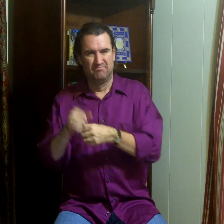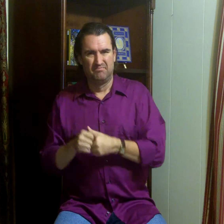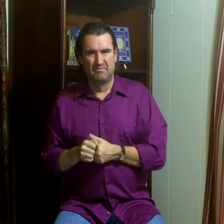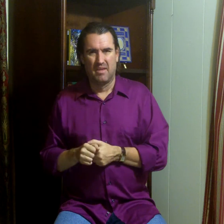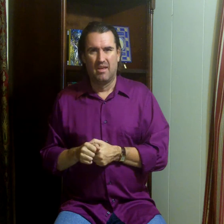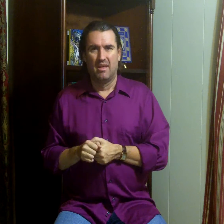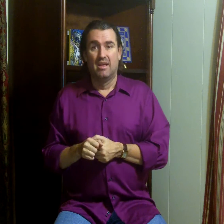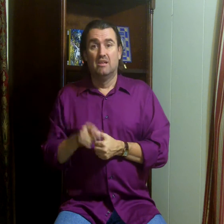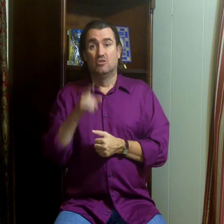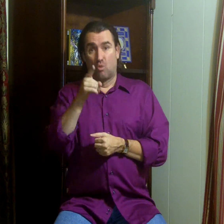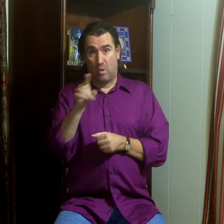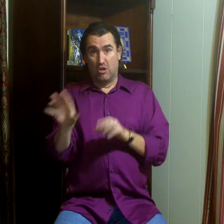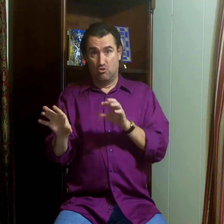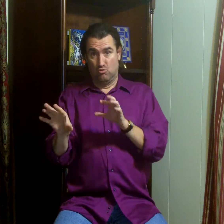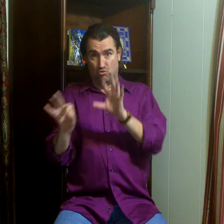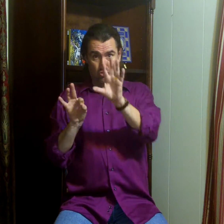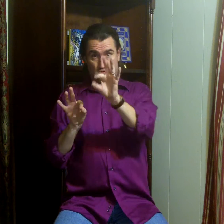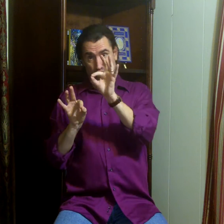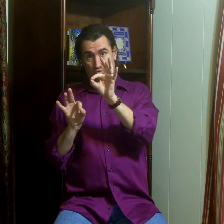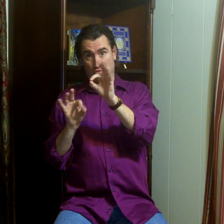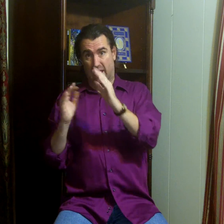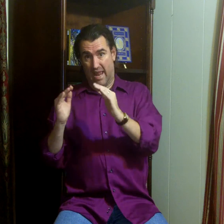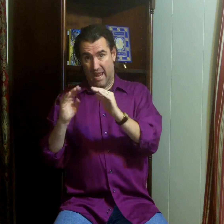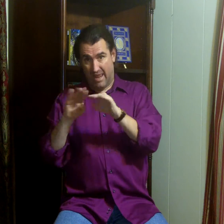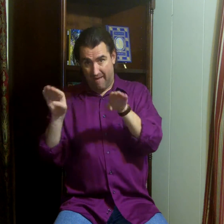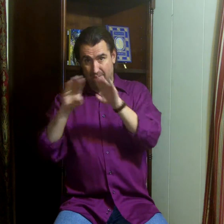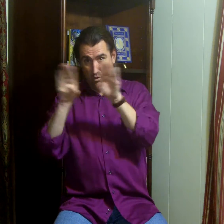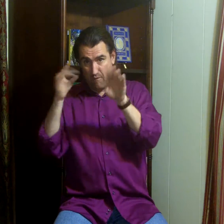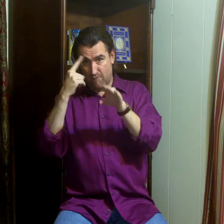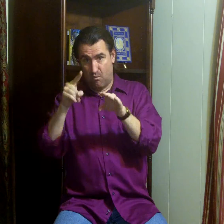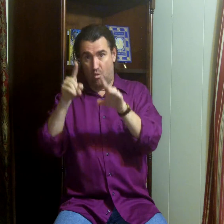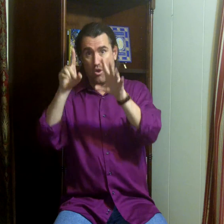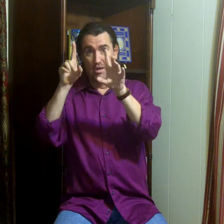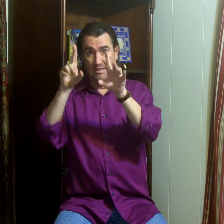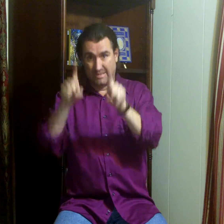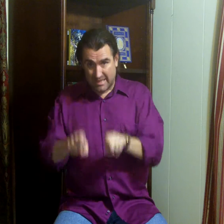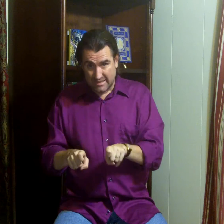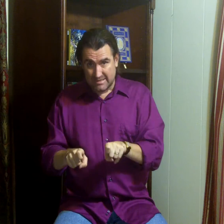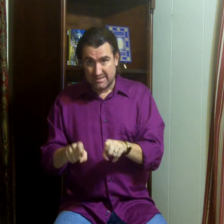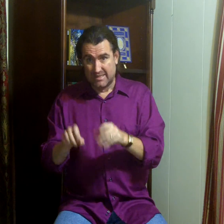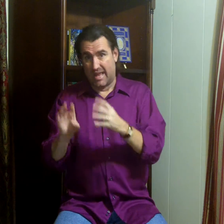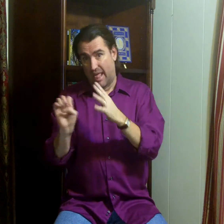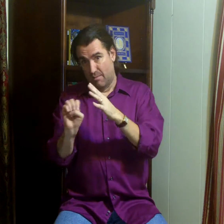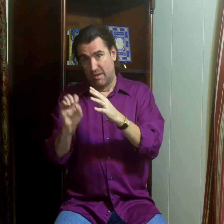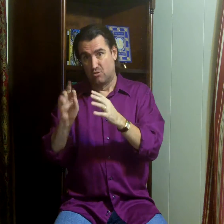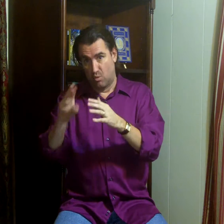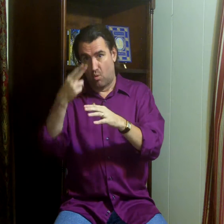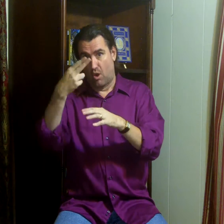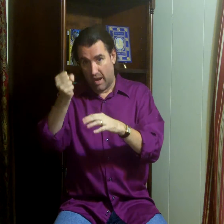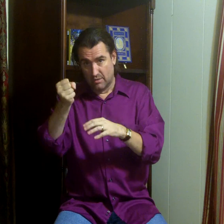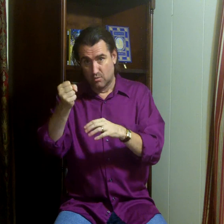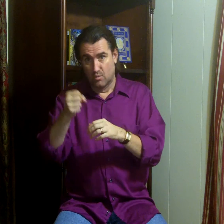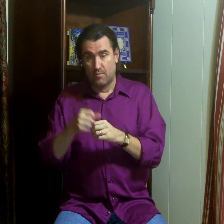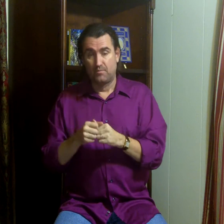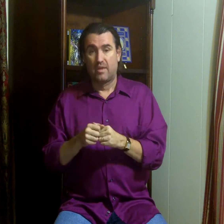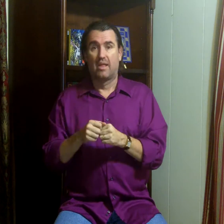you do your receptive part of the test, because you're going to have to do voicing on EIPA's test, when you do your receptive part of the test where